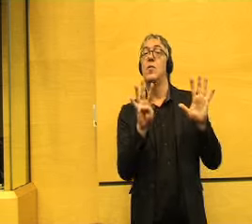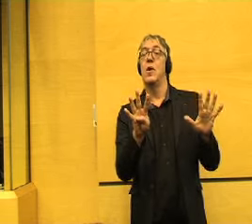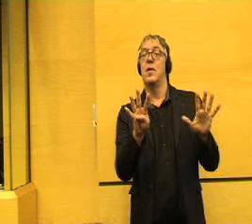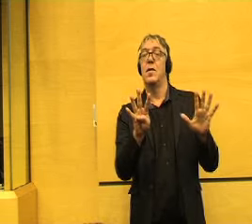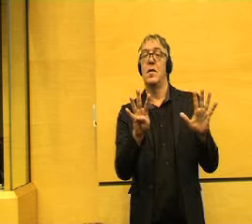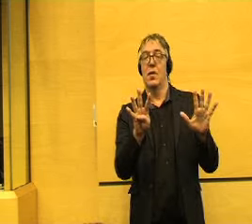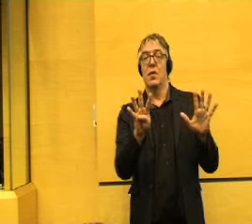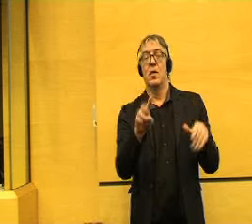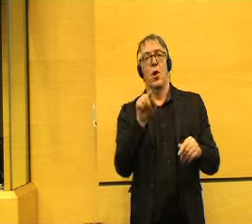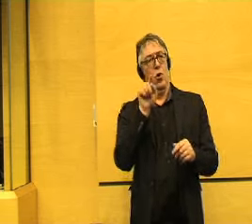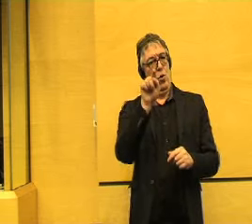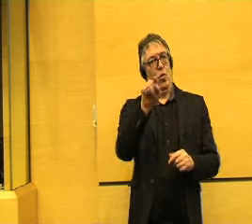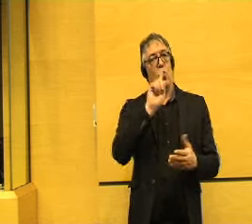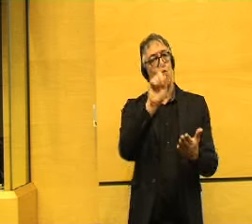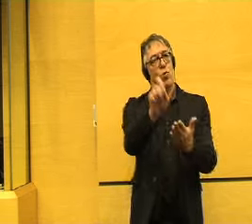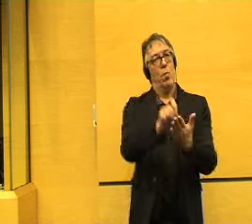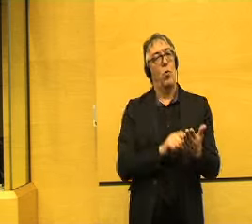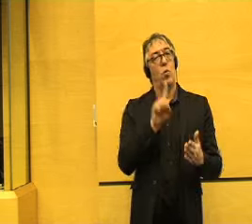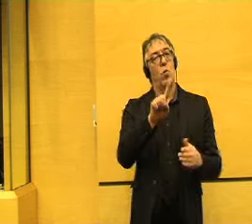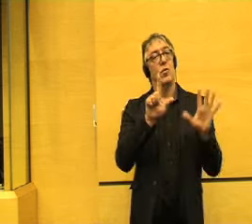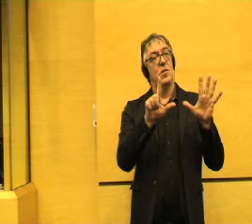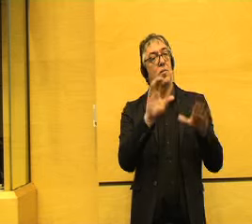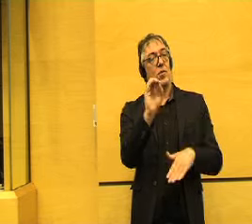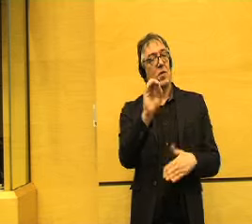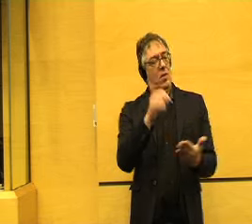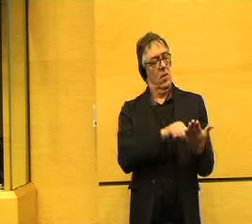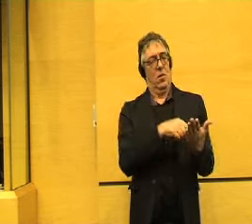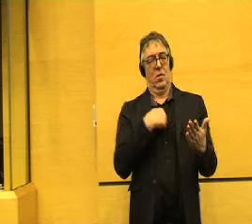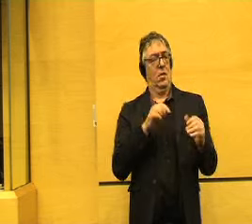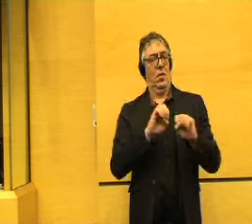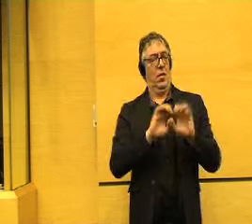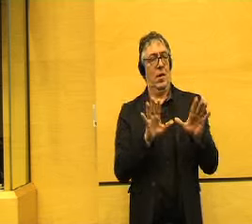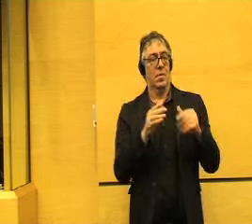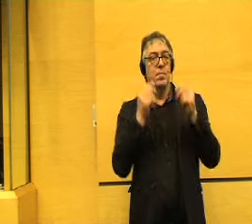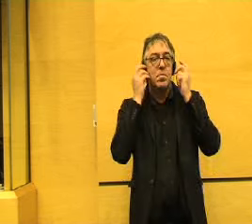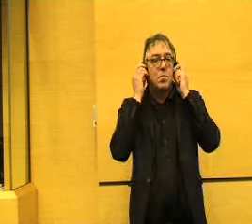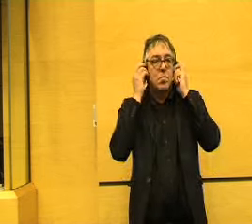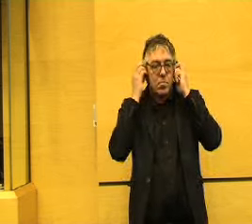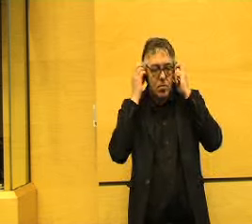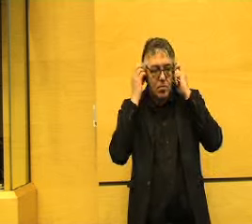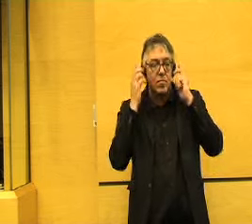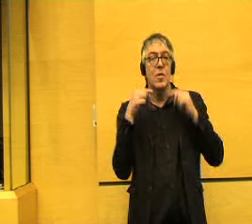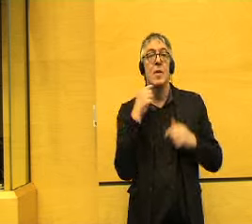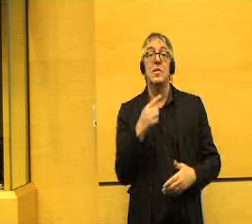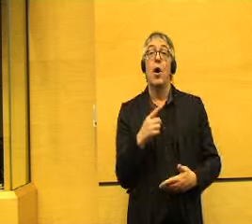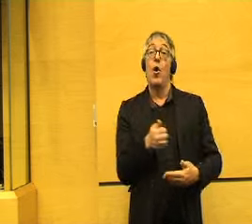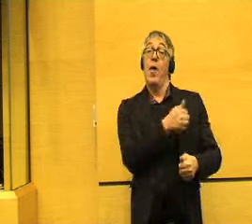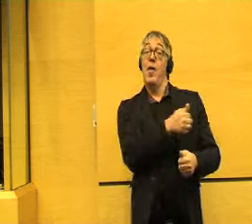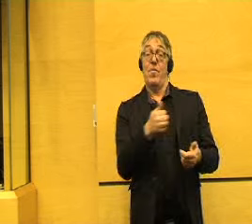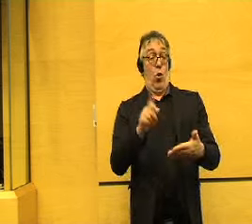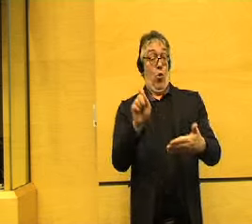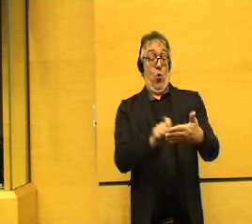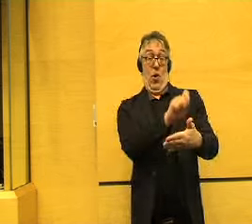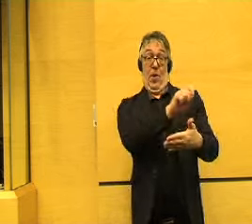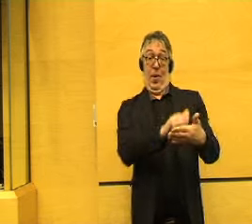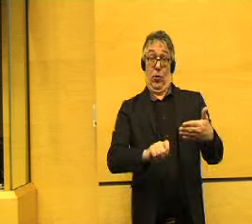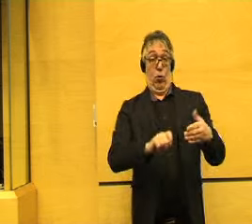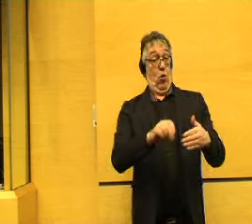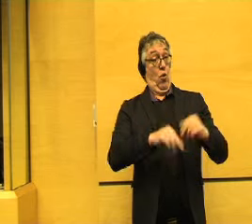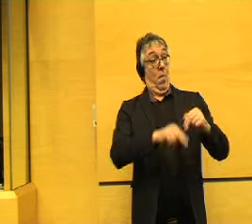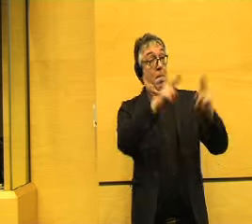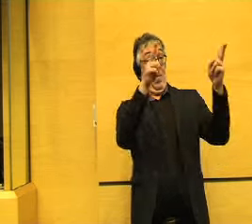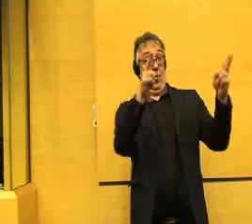paragraph 170, where it says, electoral officers on duty at each electoral booth assist